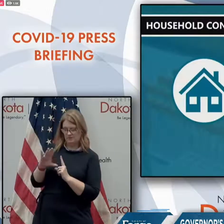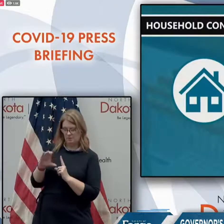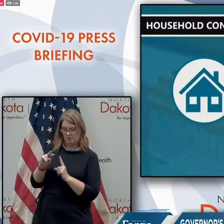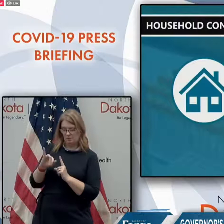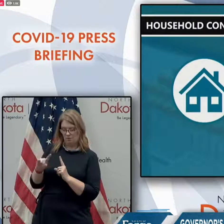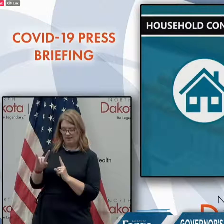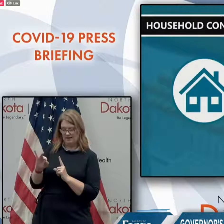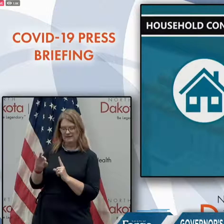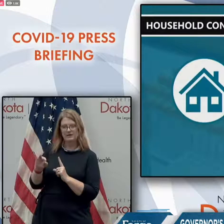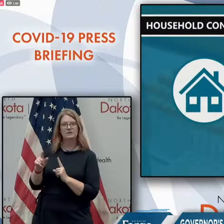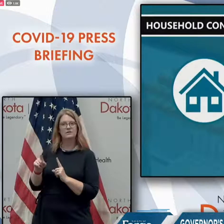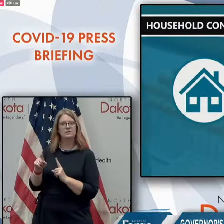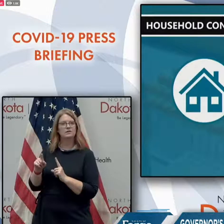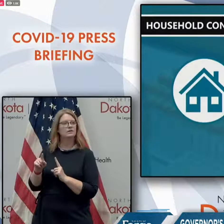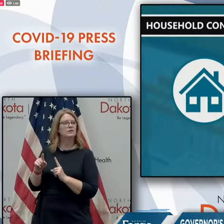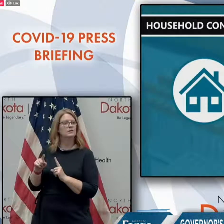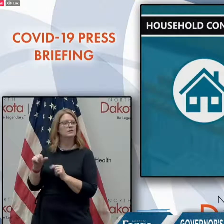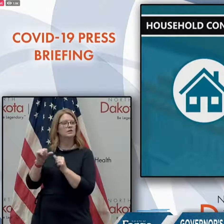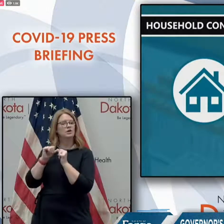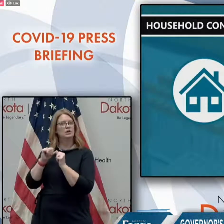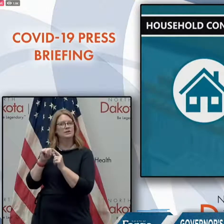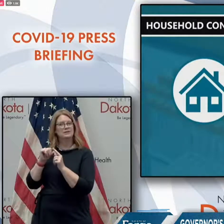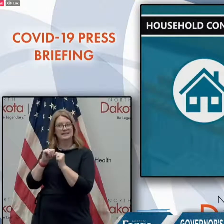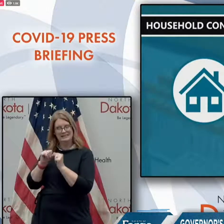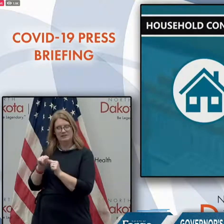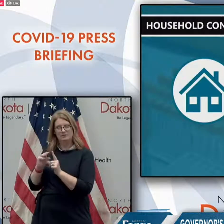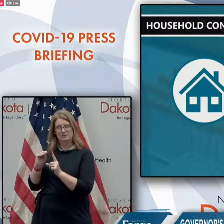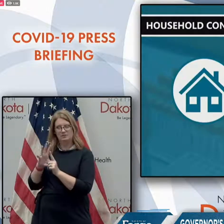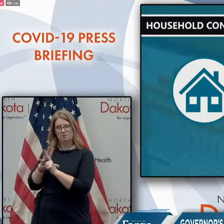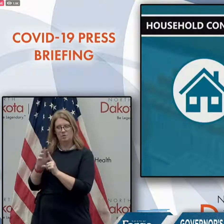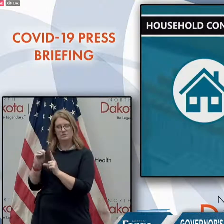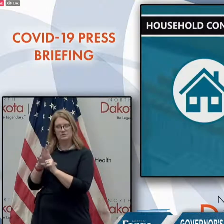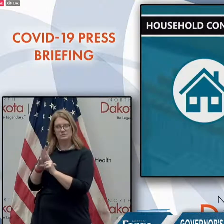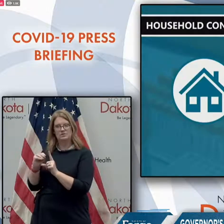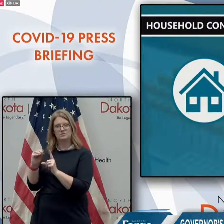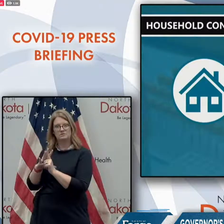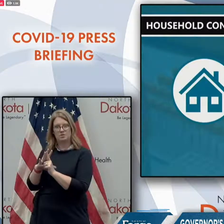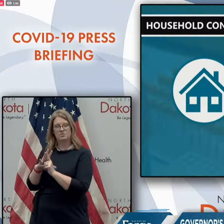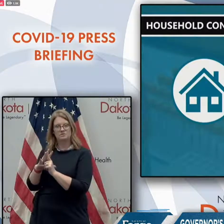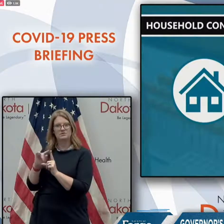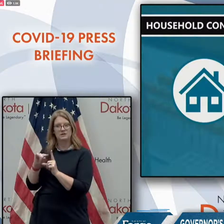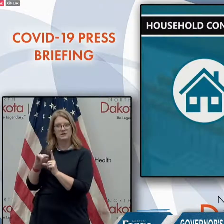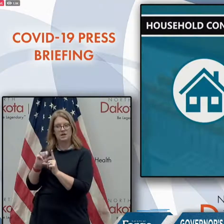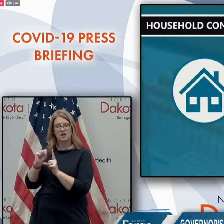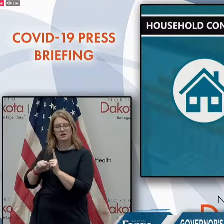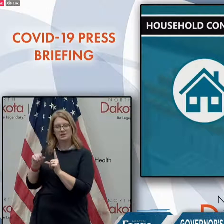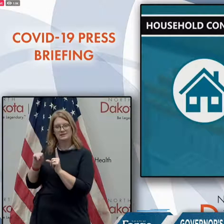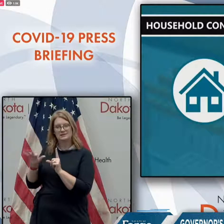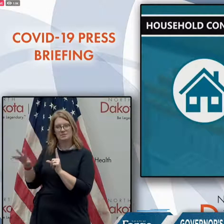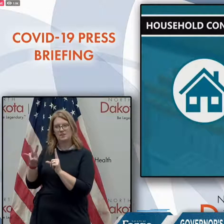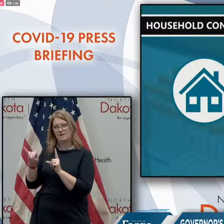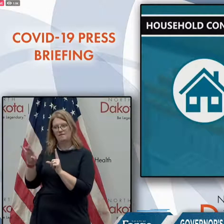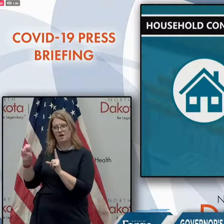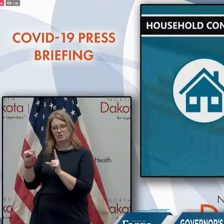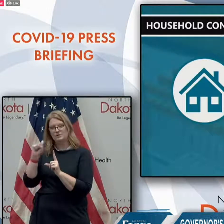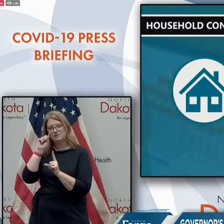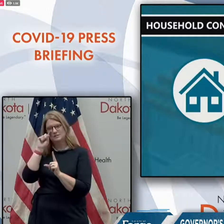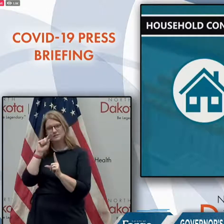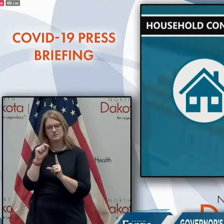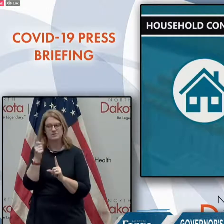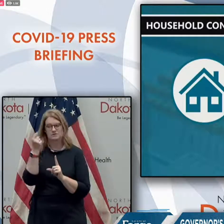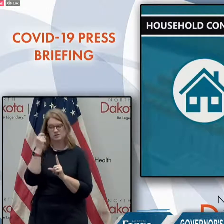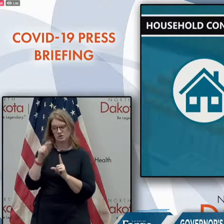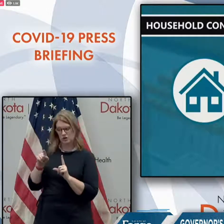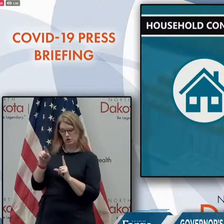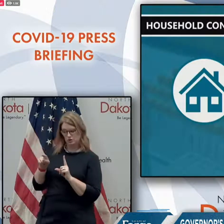COVID-19, you're continuously exposed to them while they're still contagious and could spread the virus. And so you need to